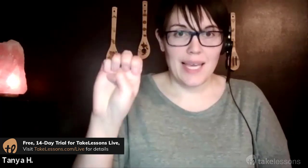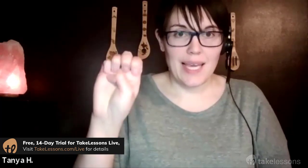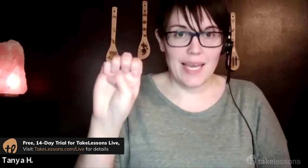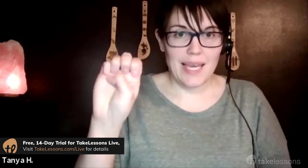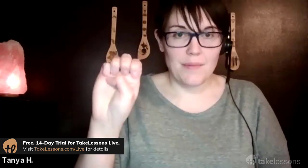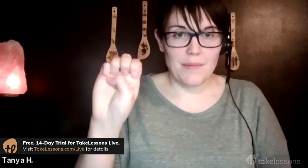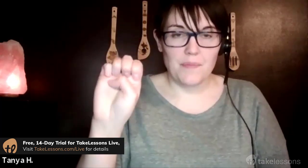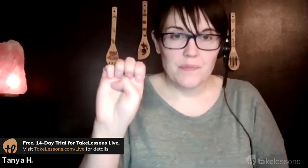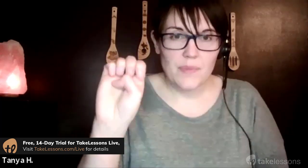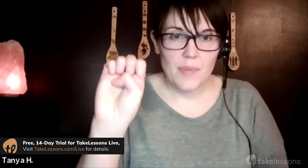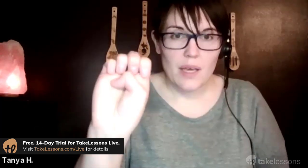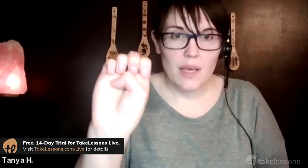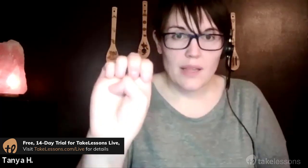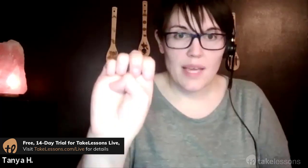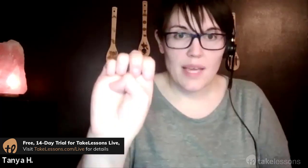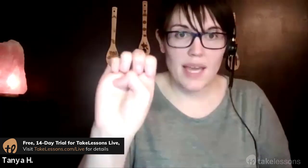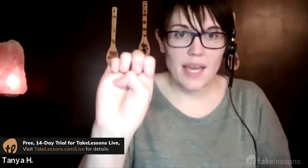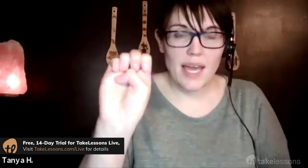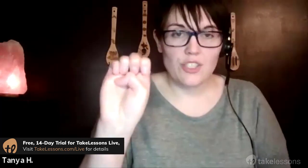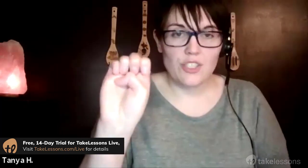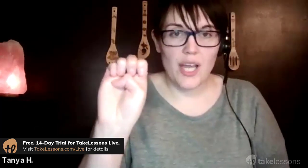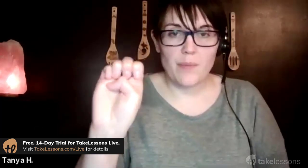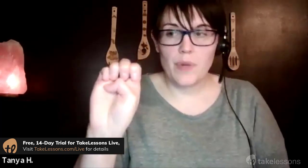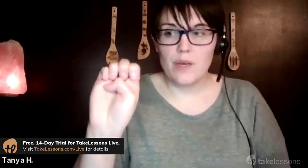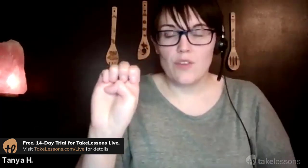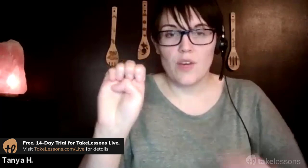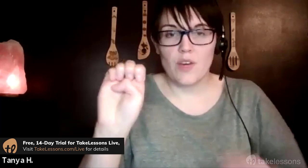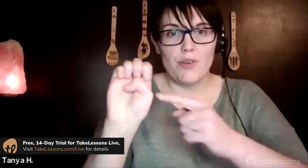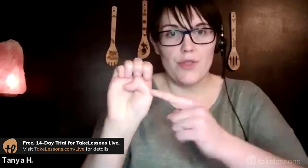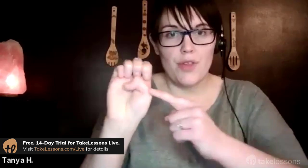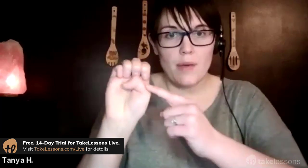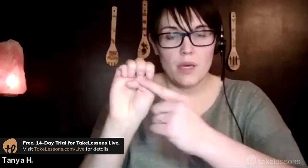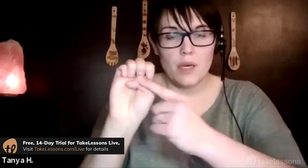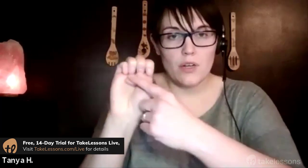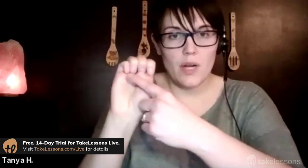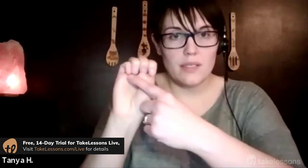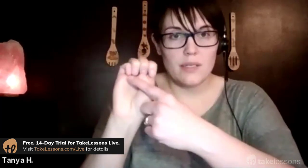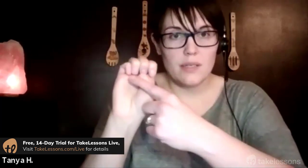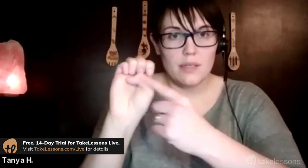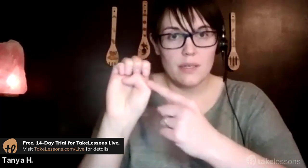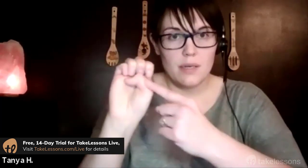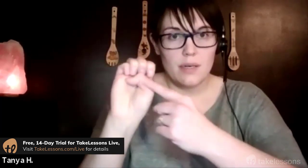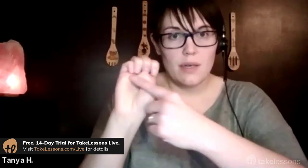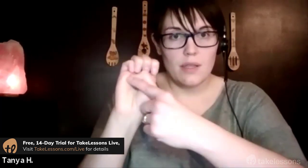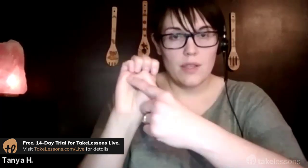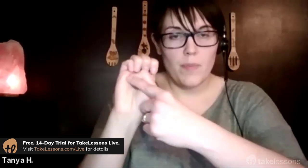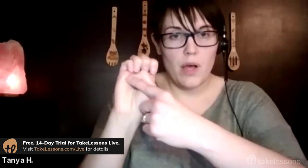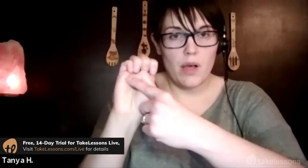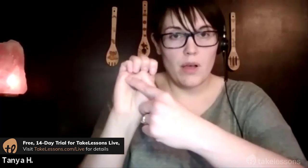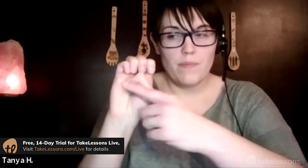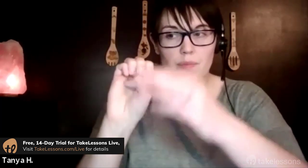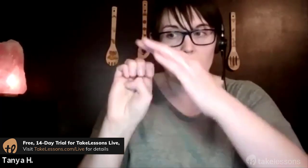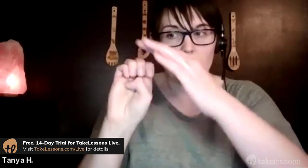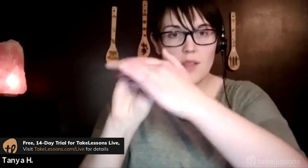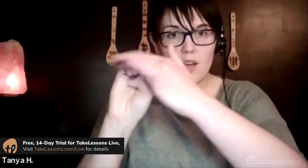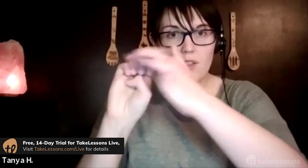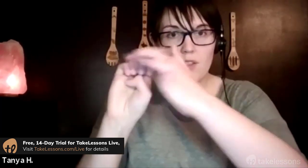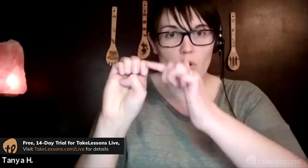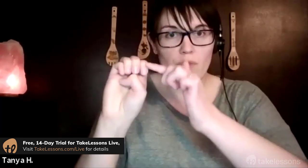E, the E hand shape, you've got your thumb across the palm and the other four